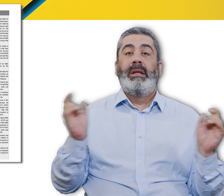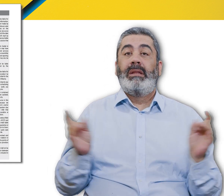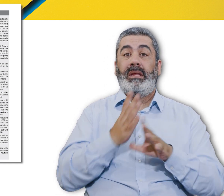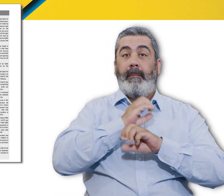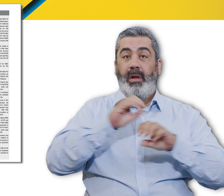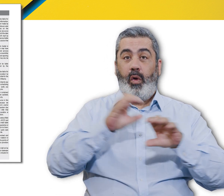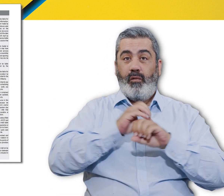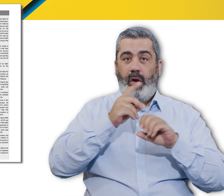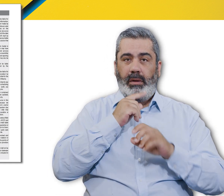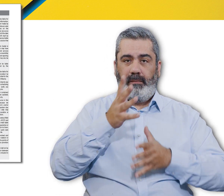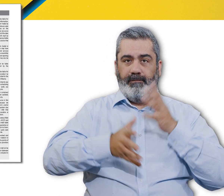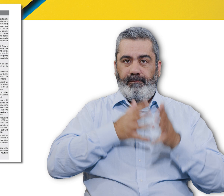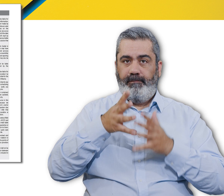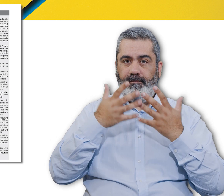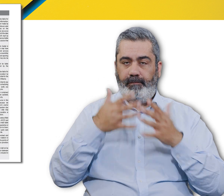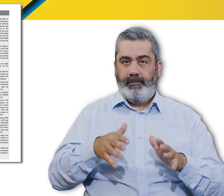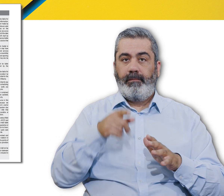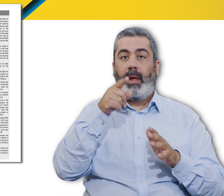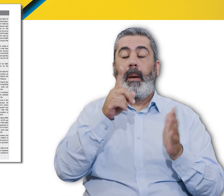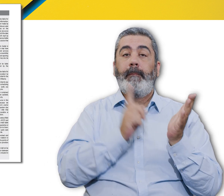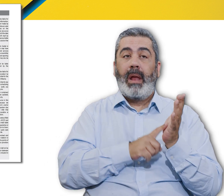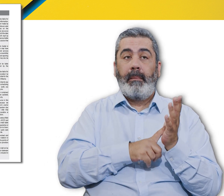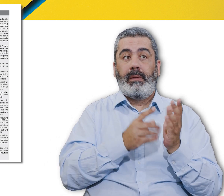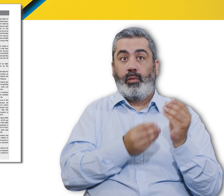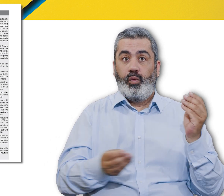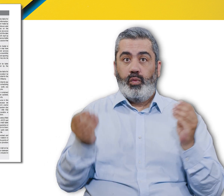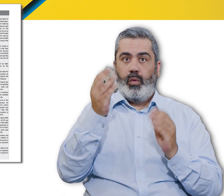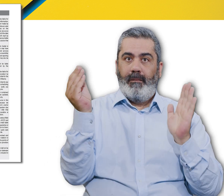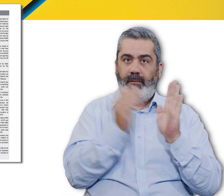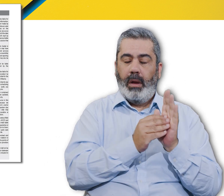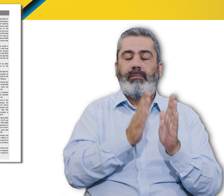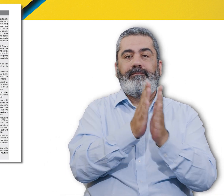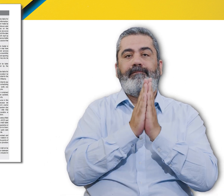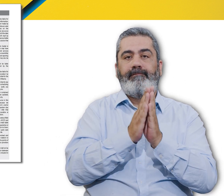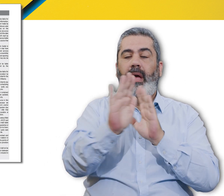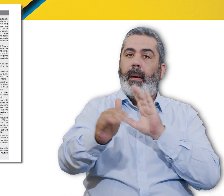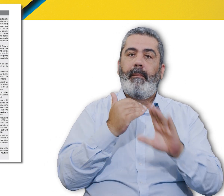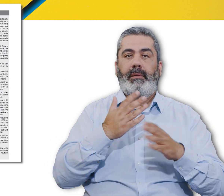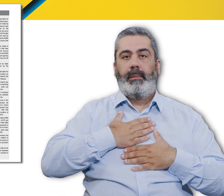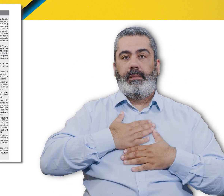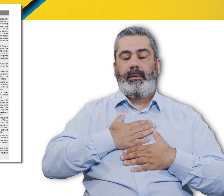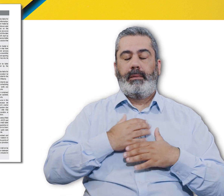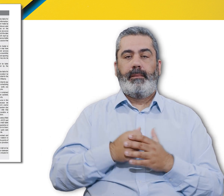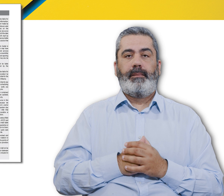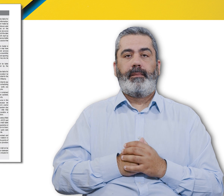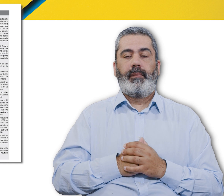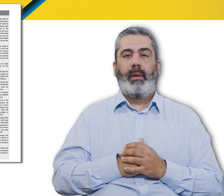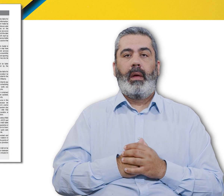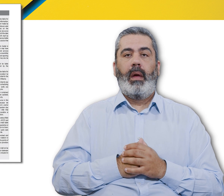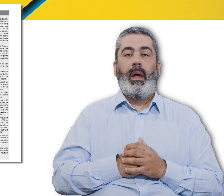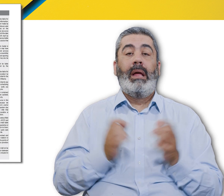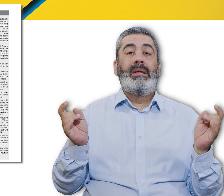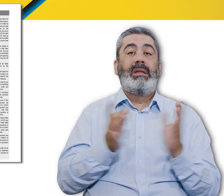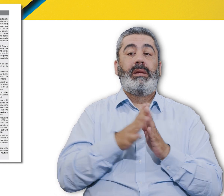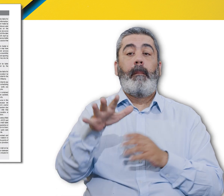to be updated, please contact NCDP directly. Failure to display a resource in this guide, for instance because